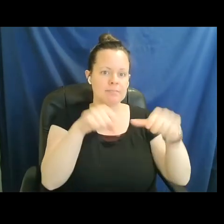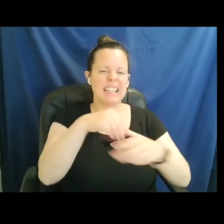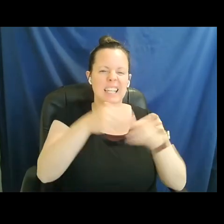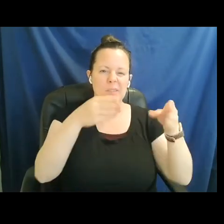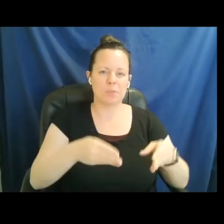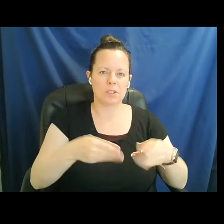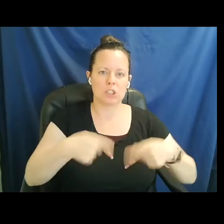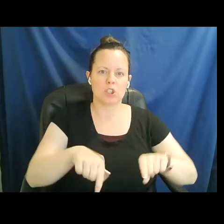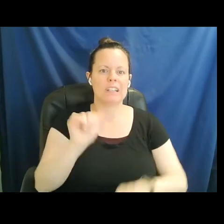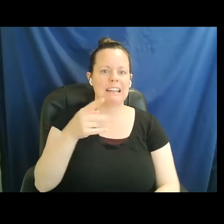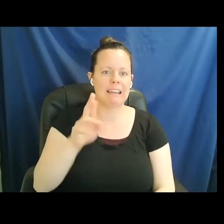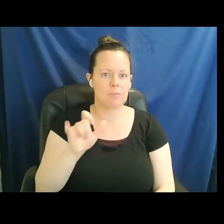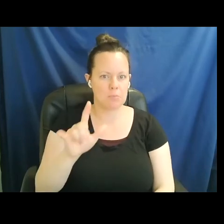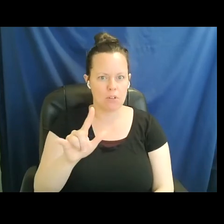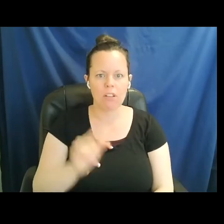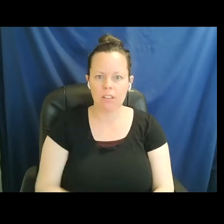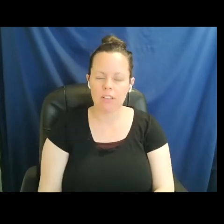April.